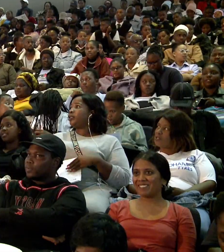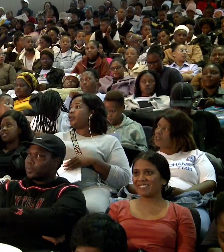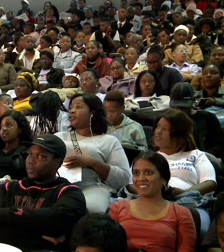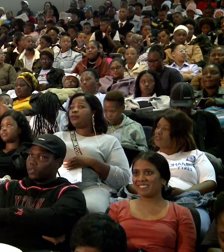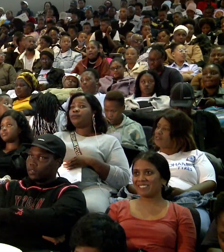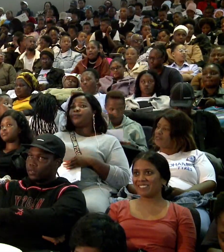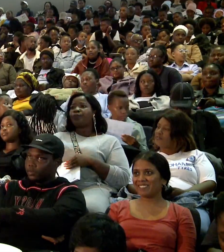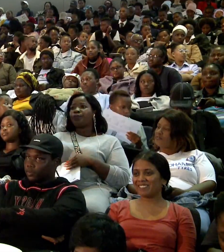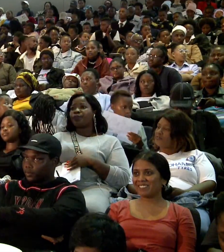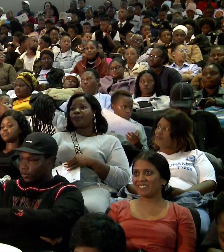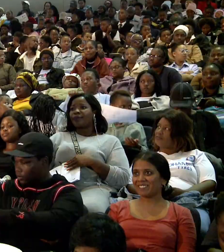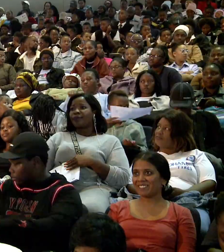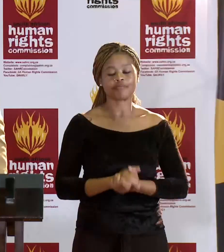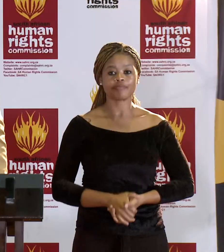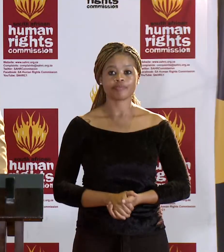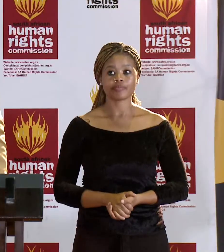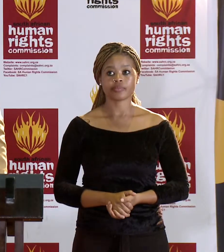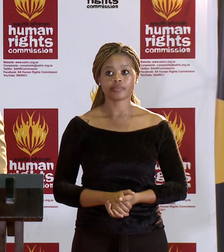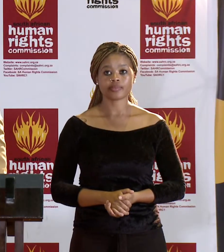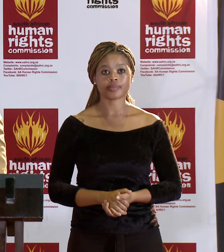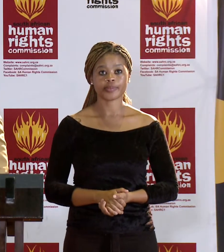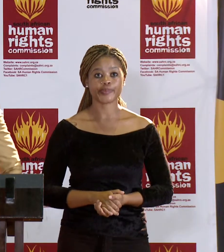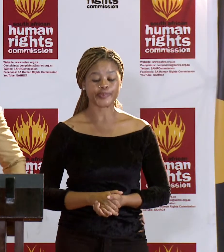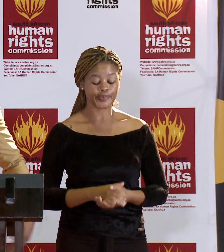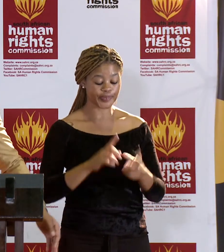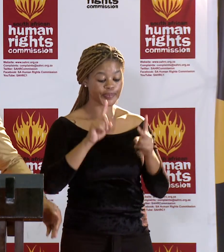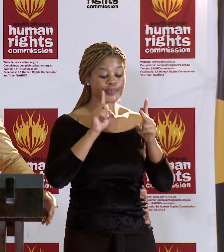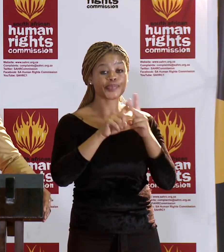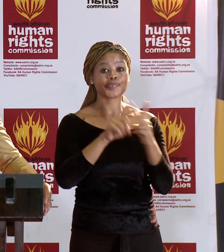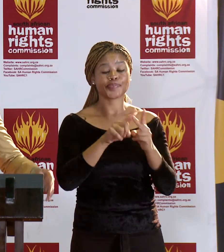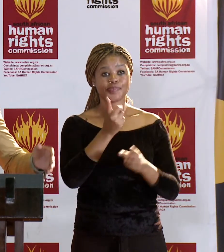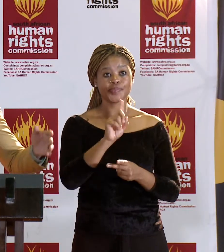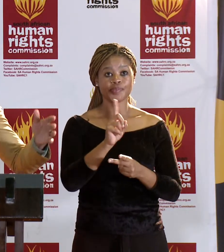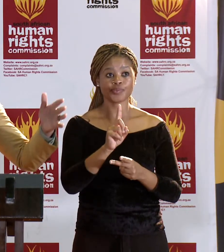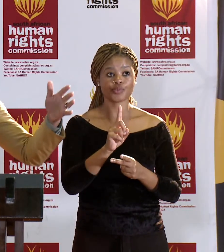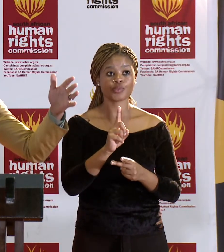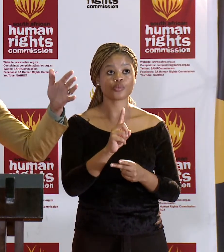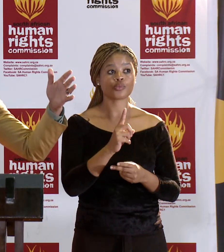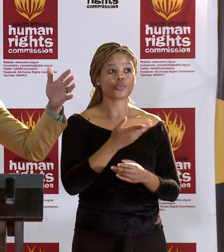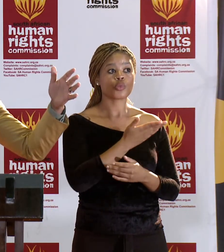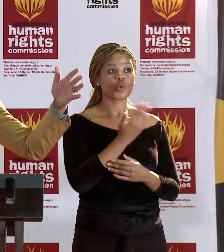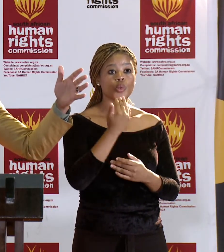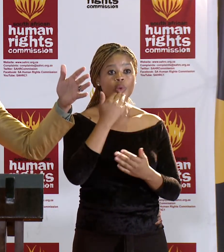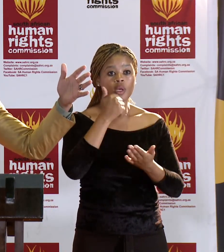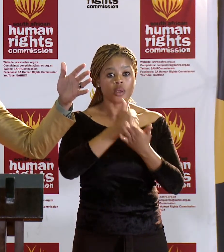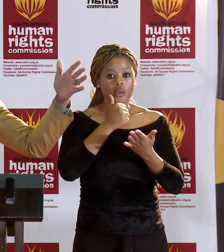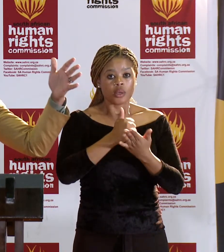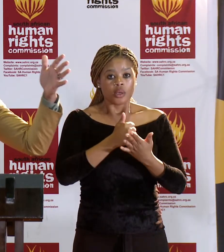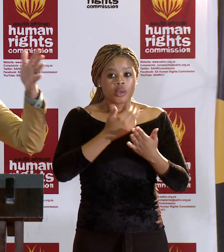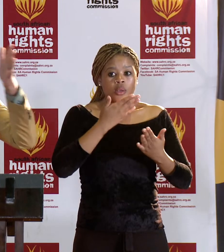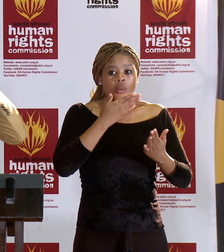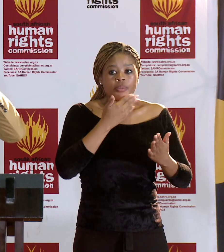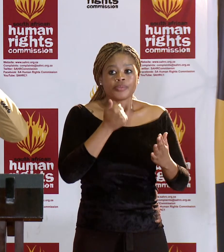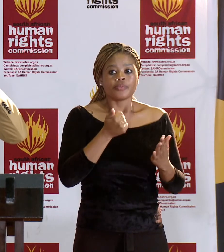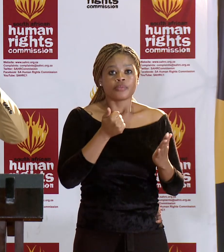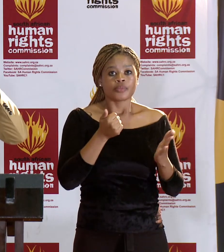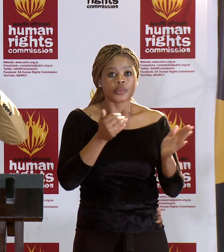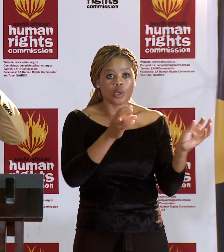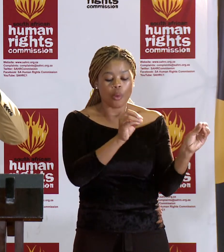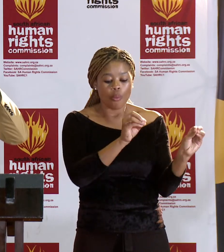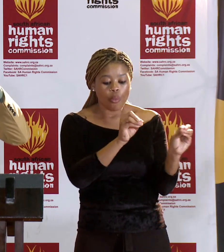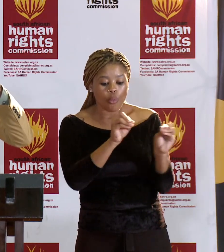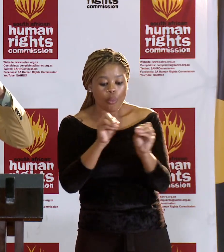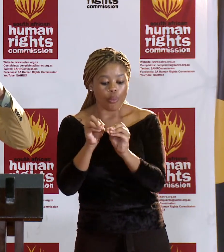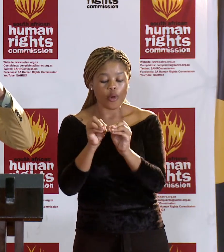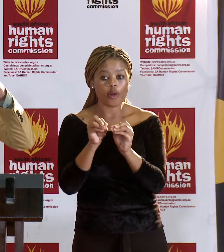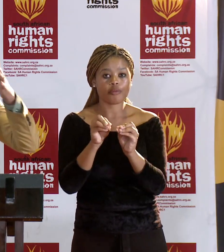change on social media. Fantastic. Now, the second thing is, For those that have seats in between them, please can you just shift in